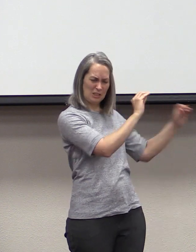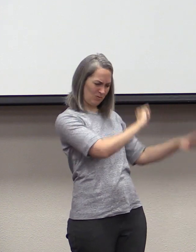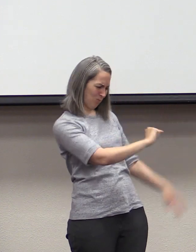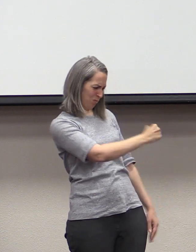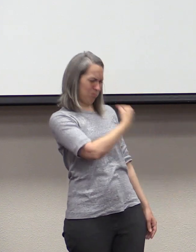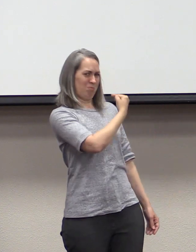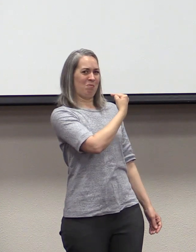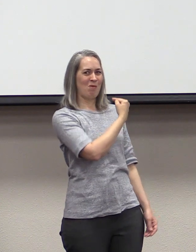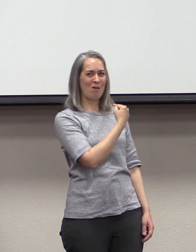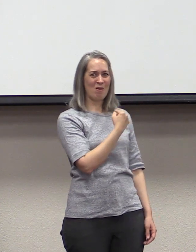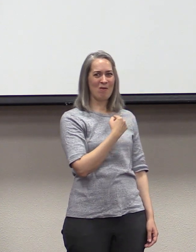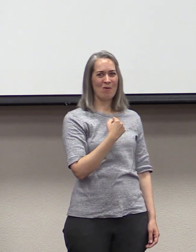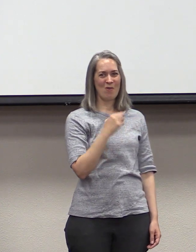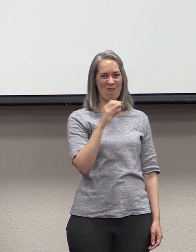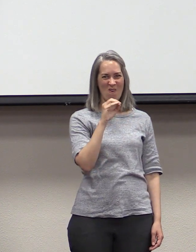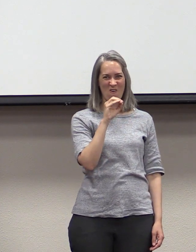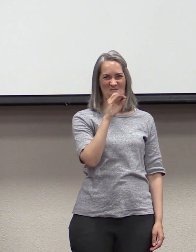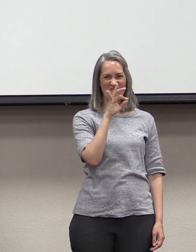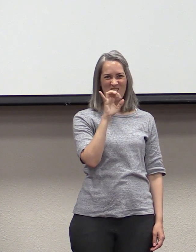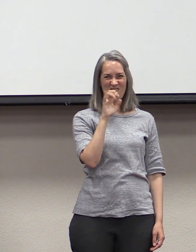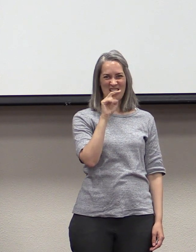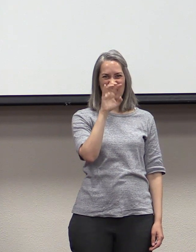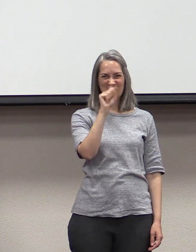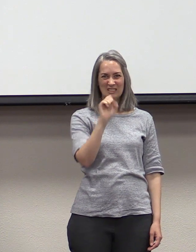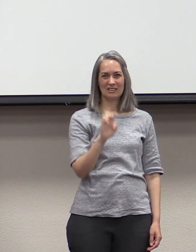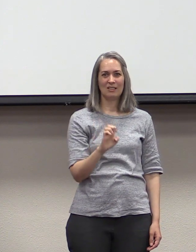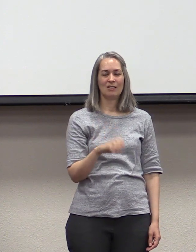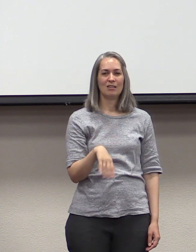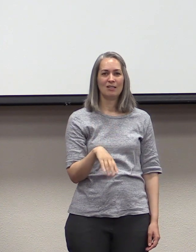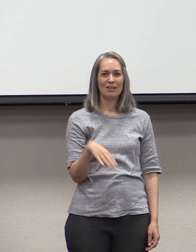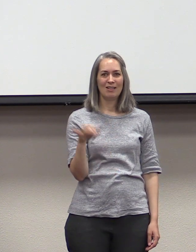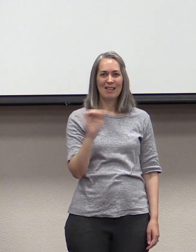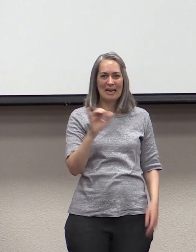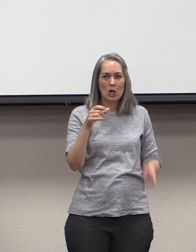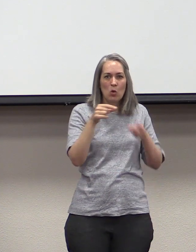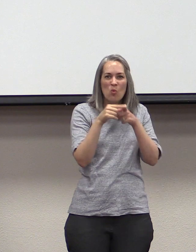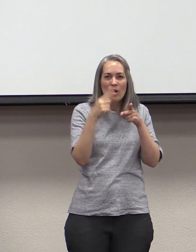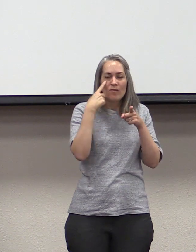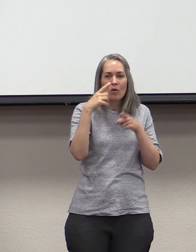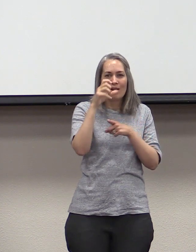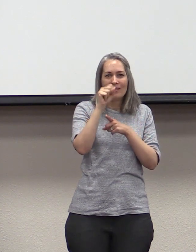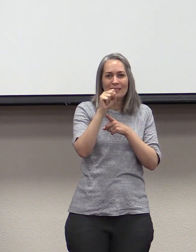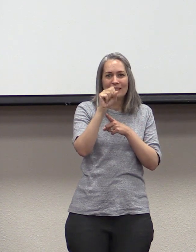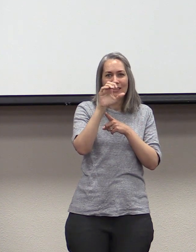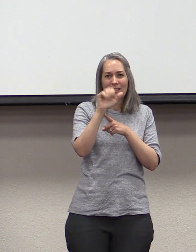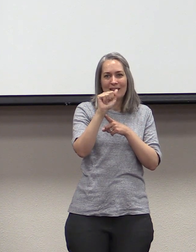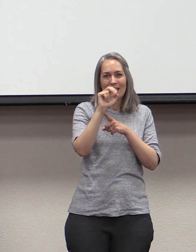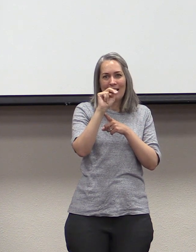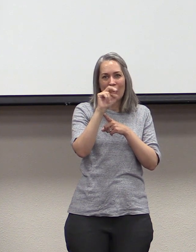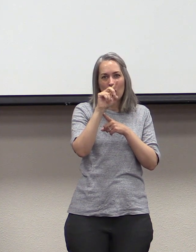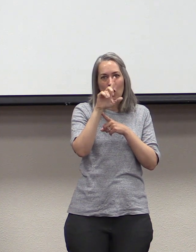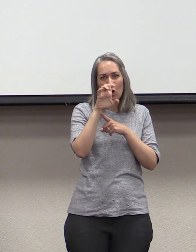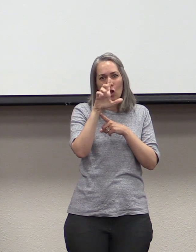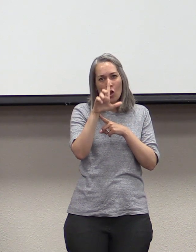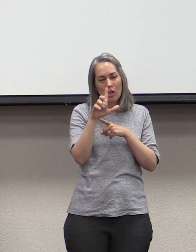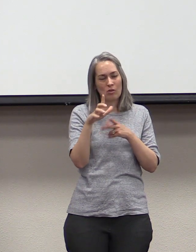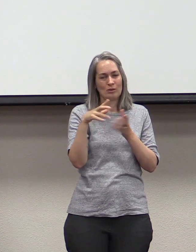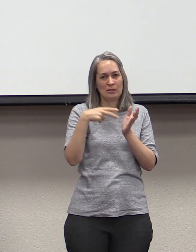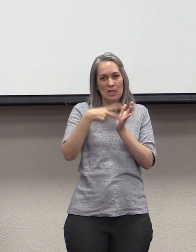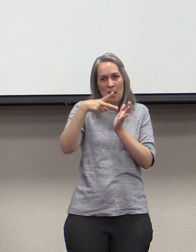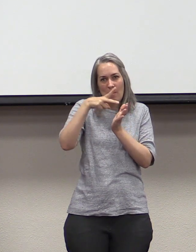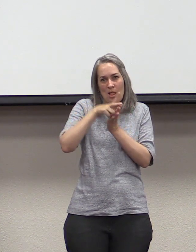word is really the word for scandal. It's the word for a stumbling block. They